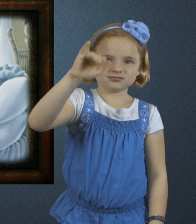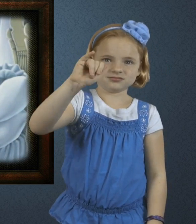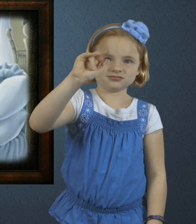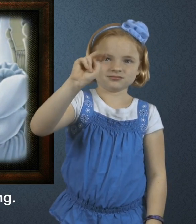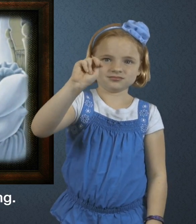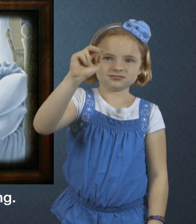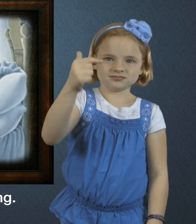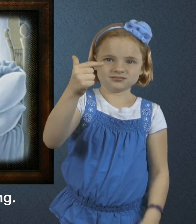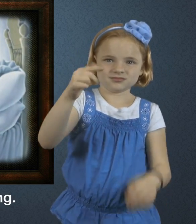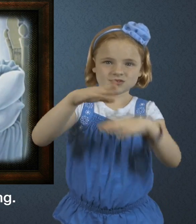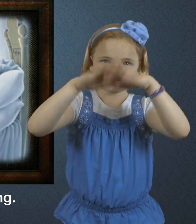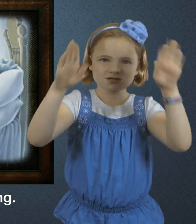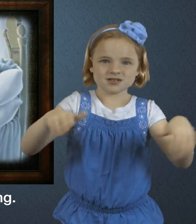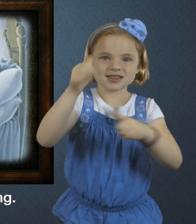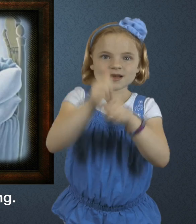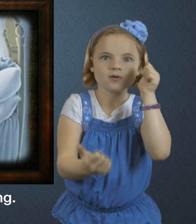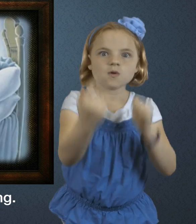where everyone is sleeping.